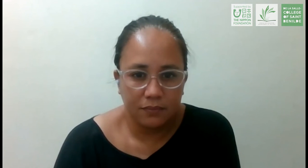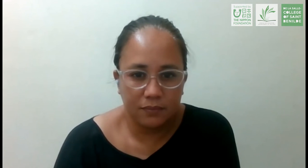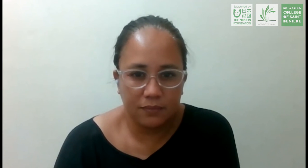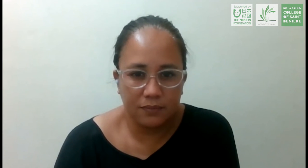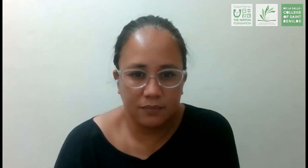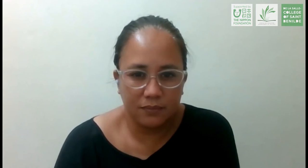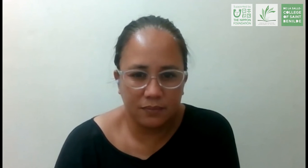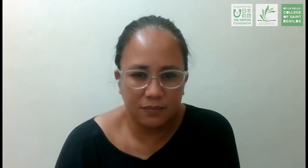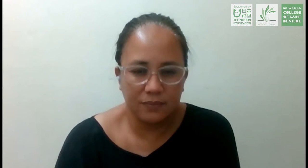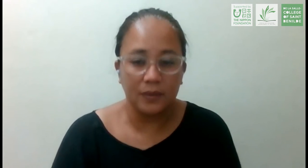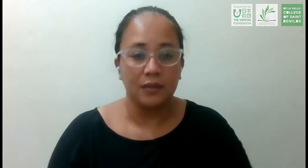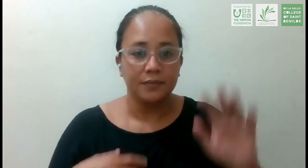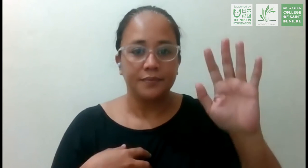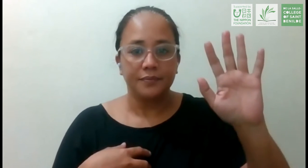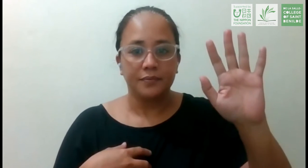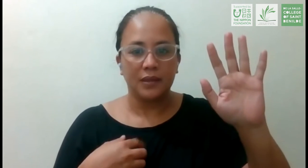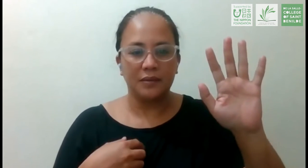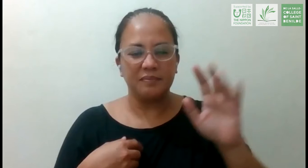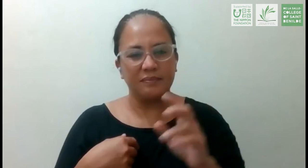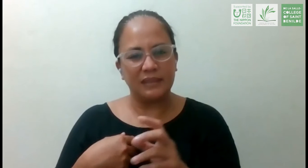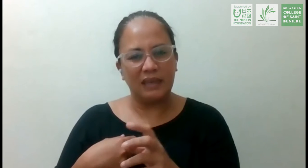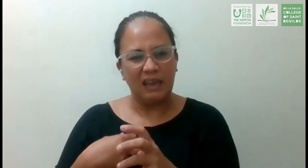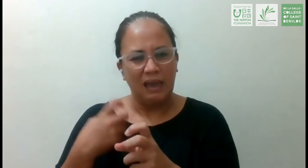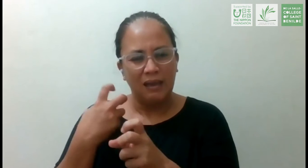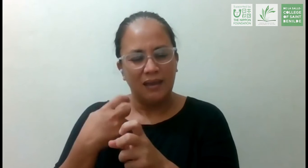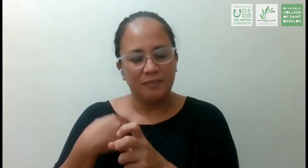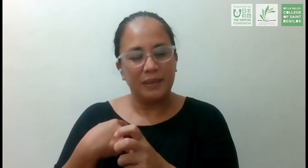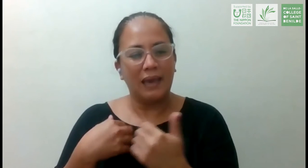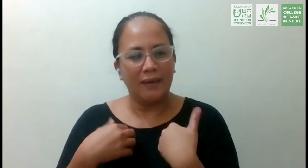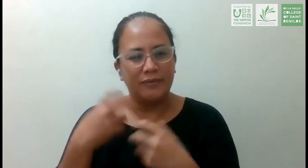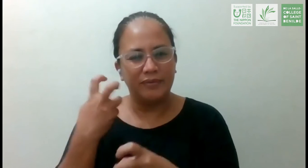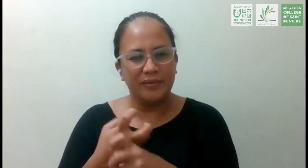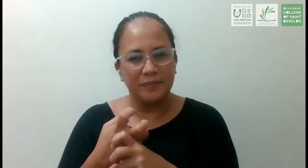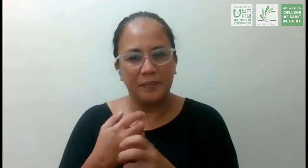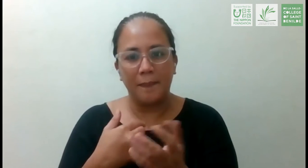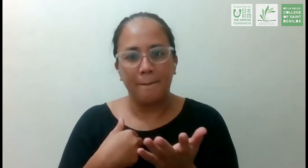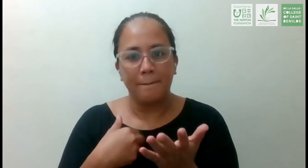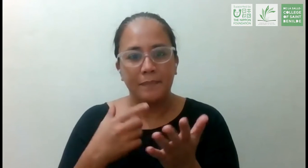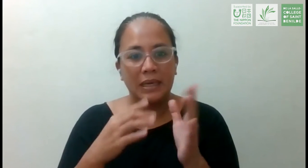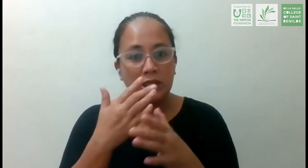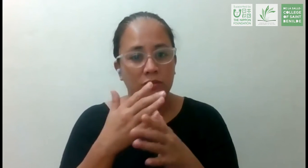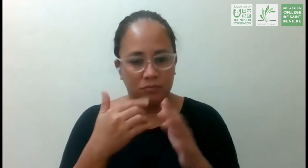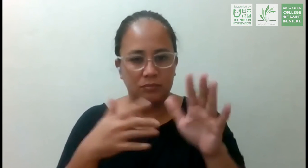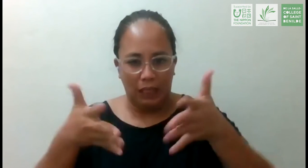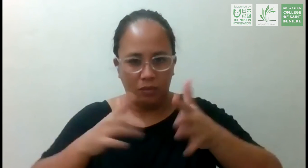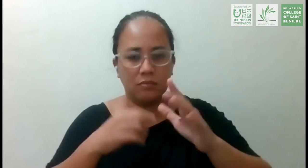Okay, I'm having difficulty with this. Let me share again.